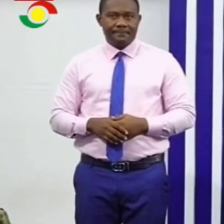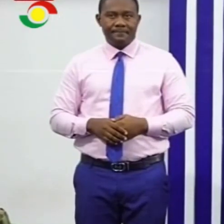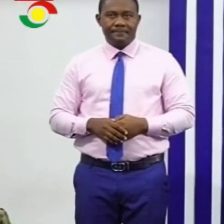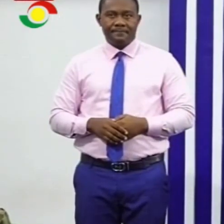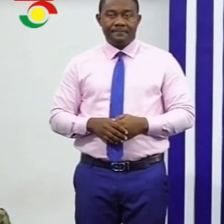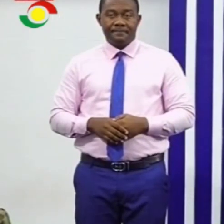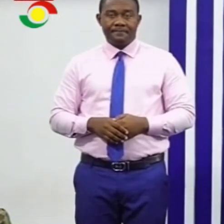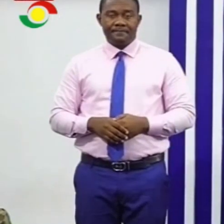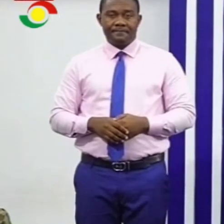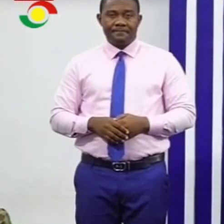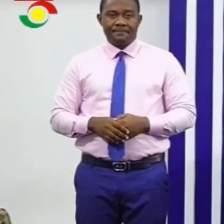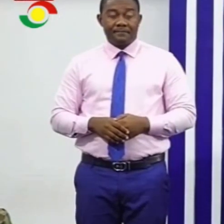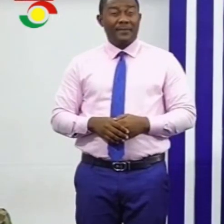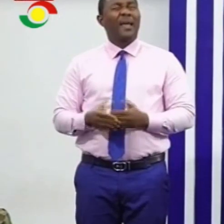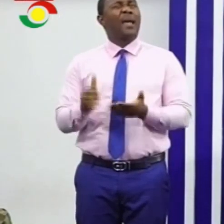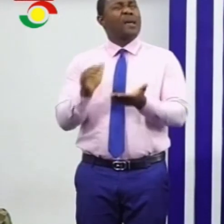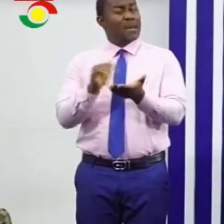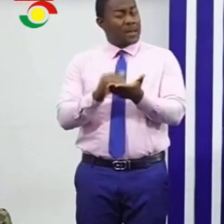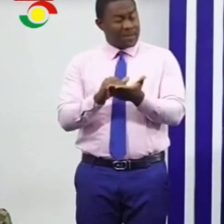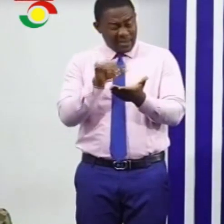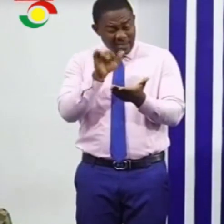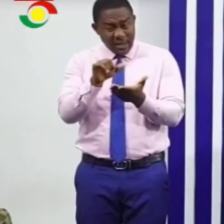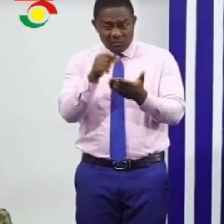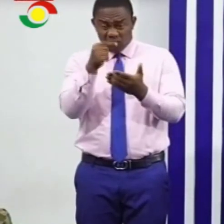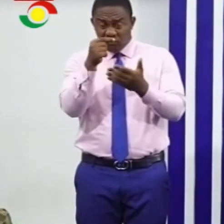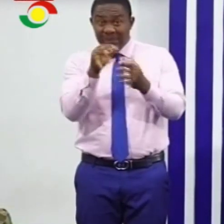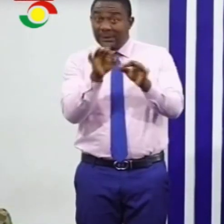195. Let me go over again because it's very important.